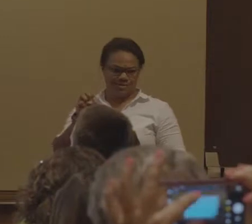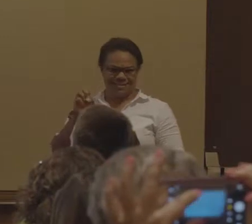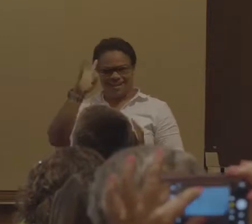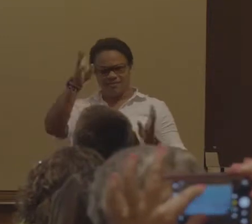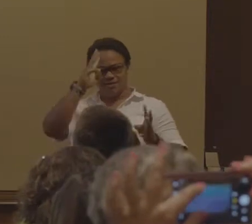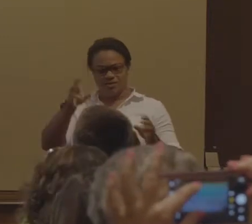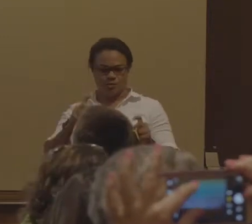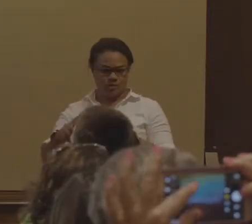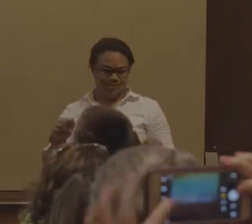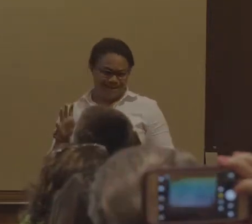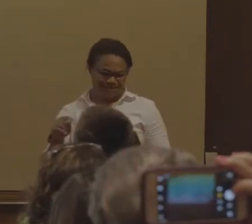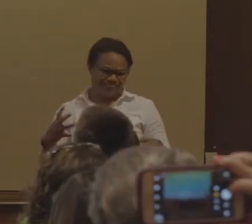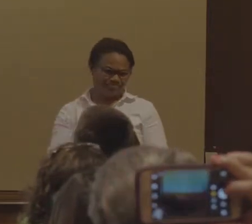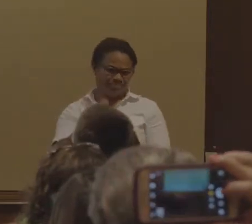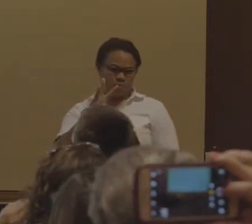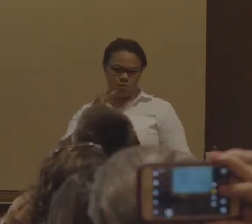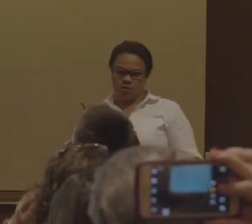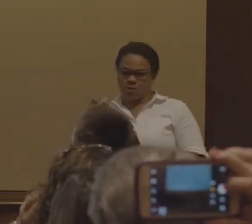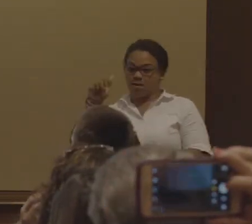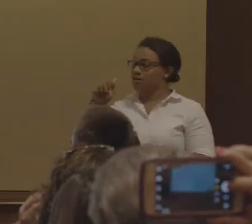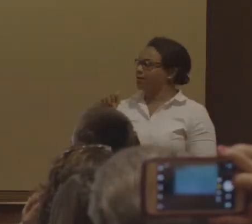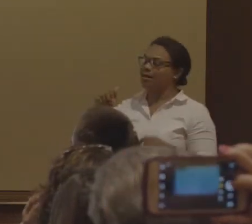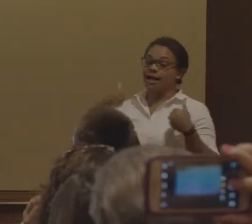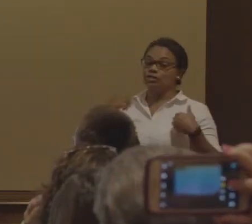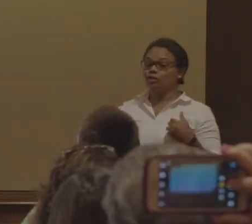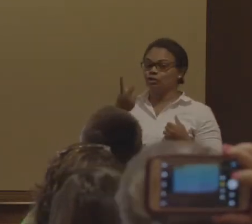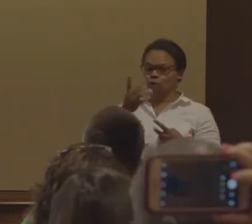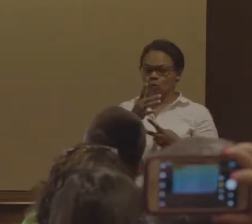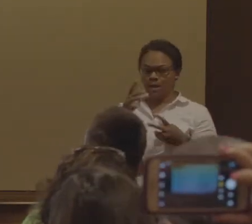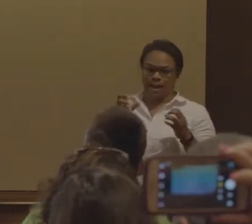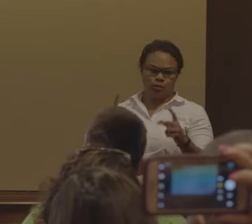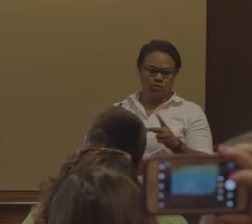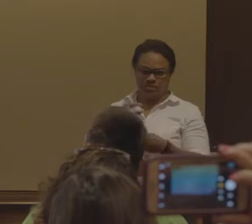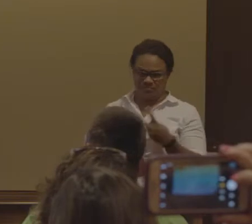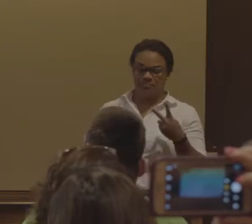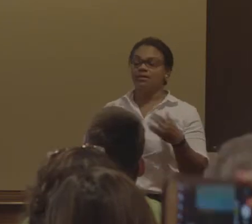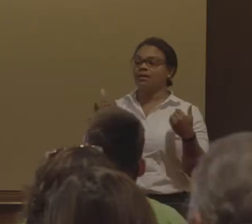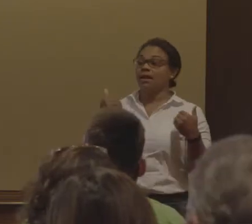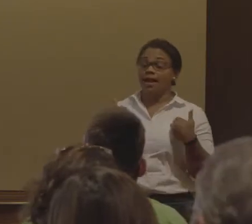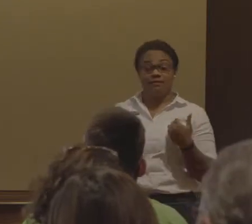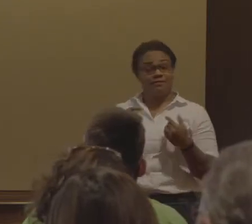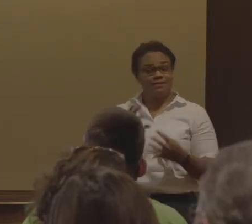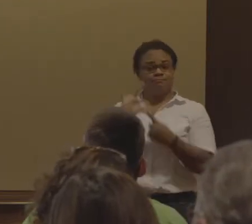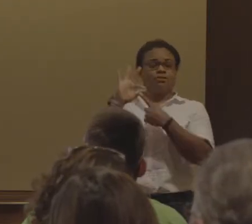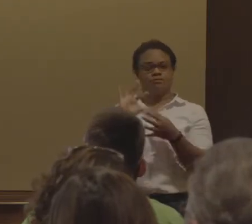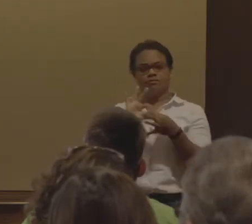short, it creates 2 new areas. One, we have a dual customer relationship with businesses and employers